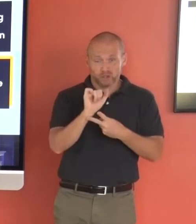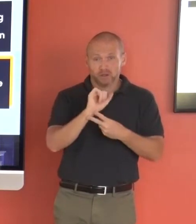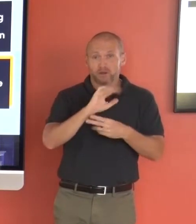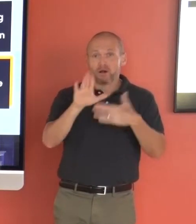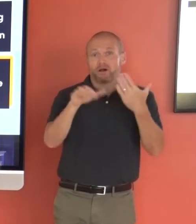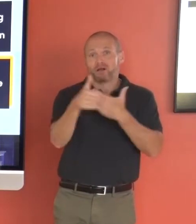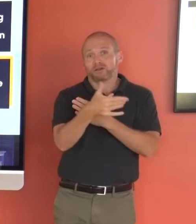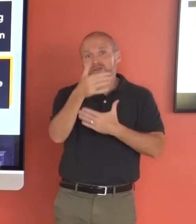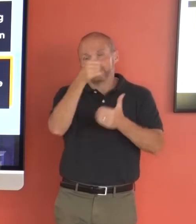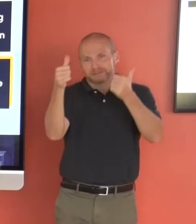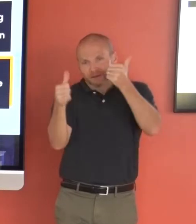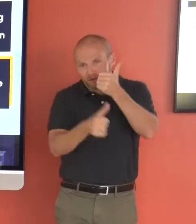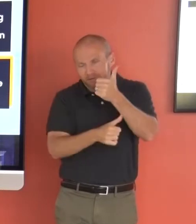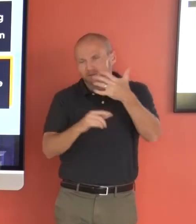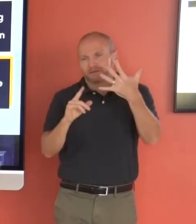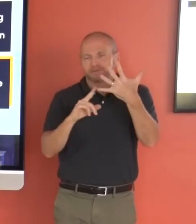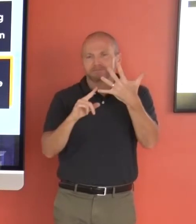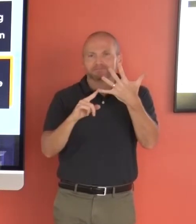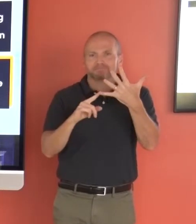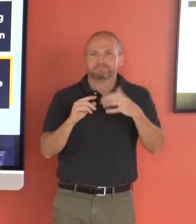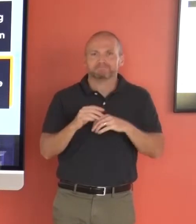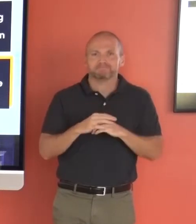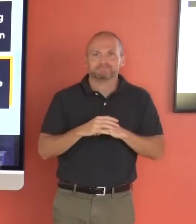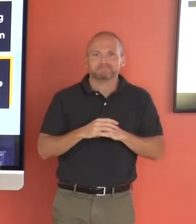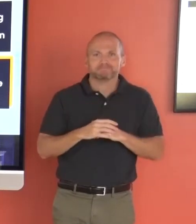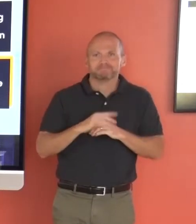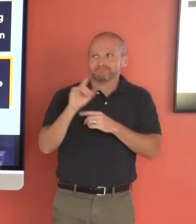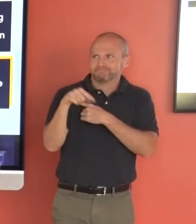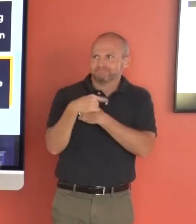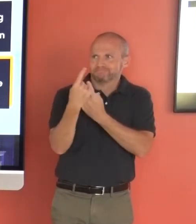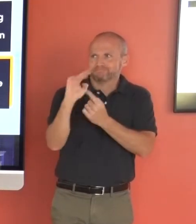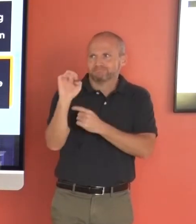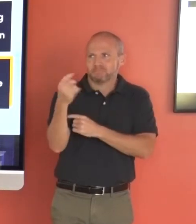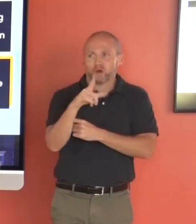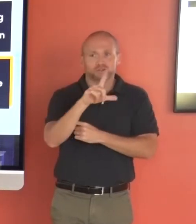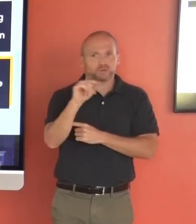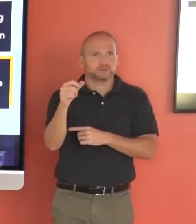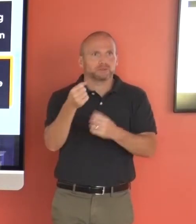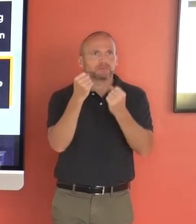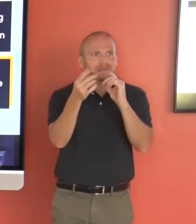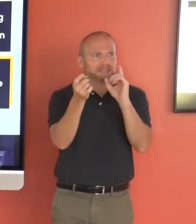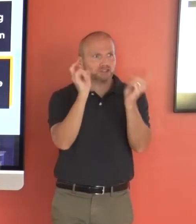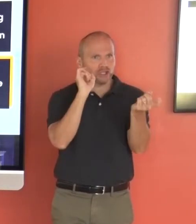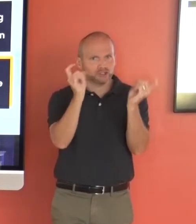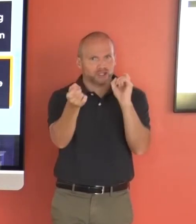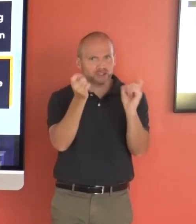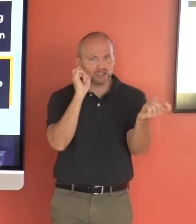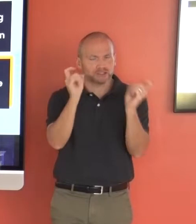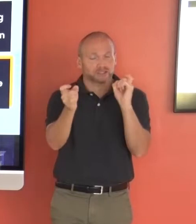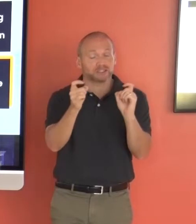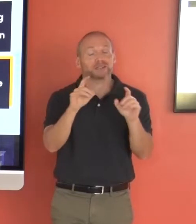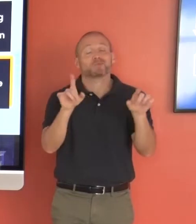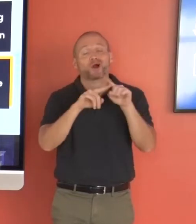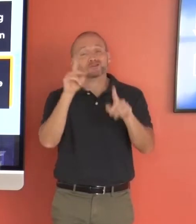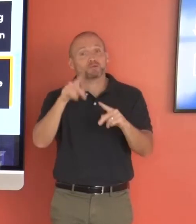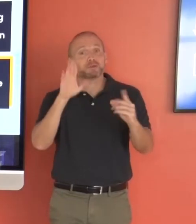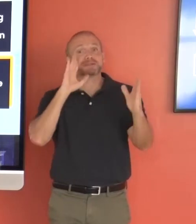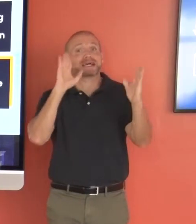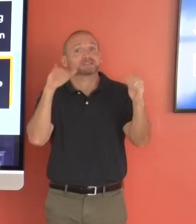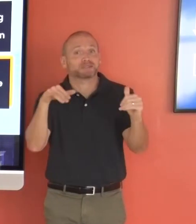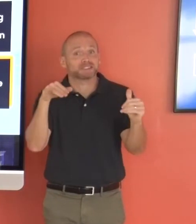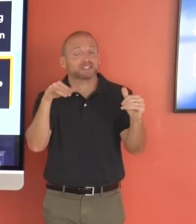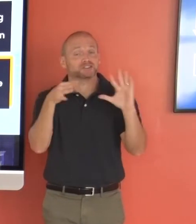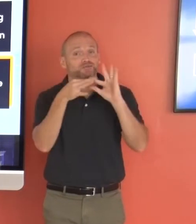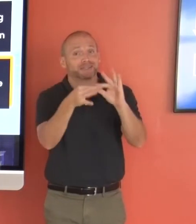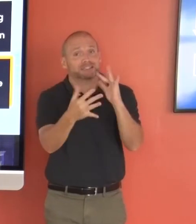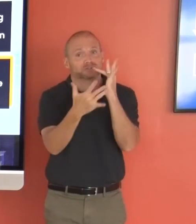under that umbrella. Understand, since March of 2020, been a lot of changes, but people's expectations have changed in regards to